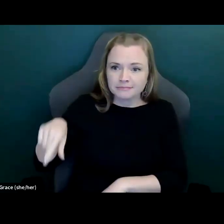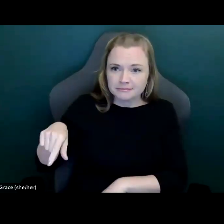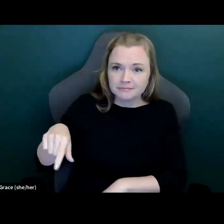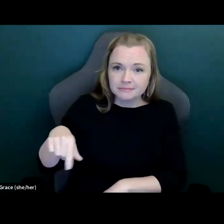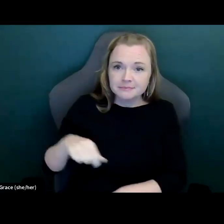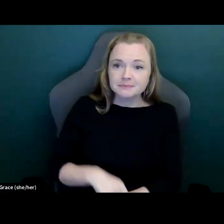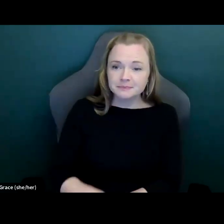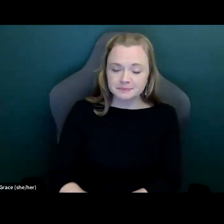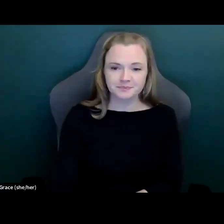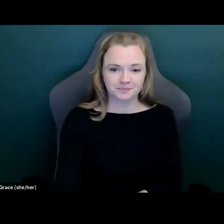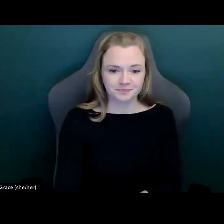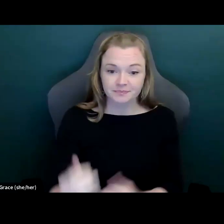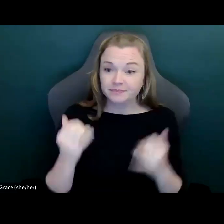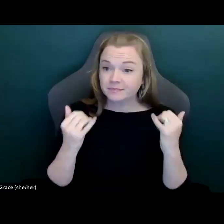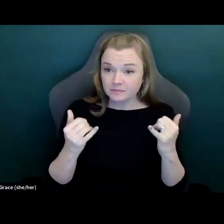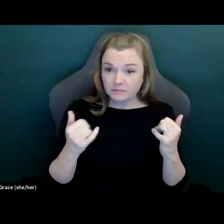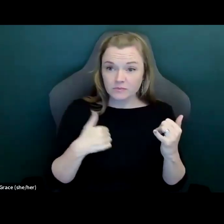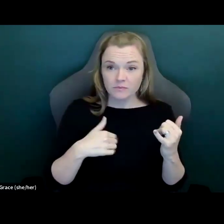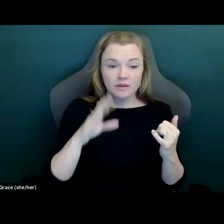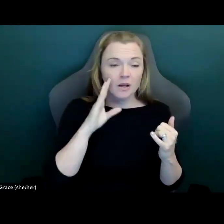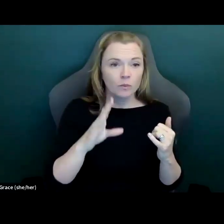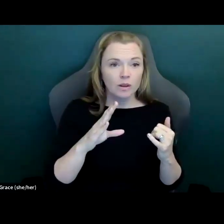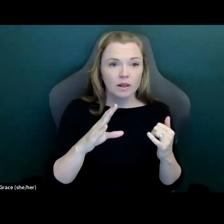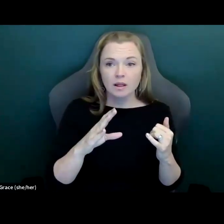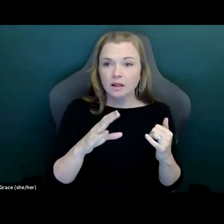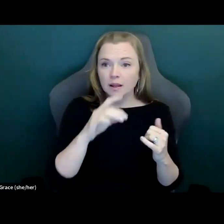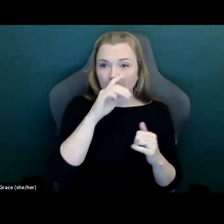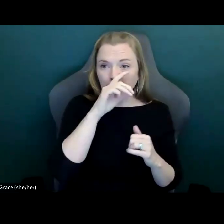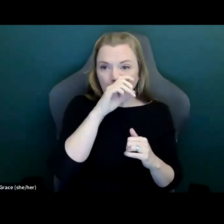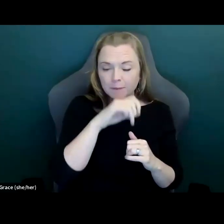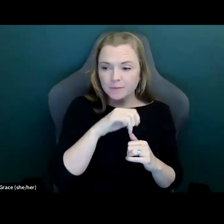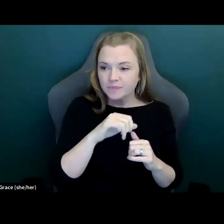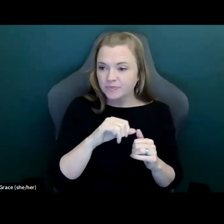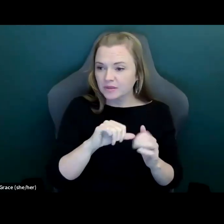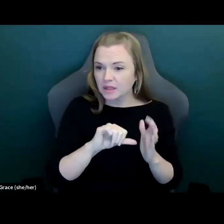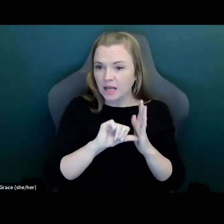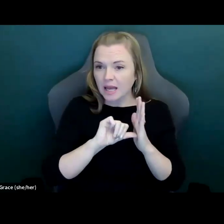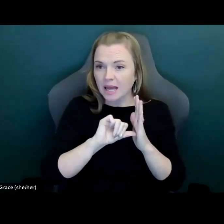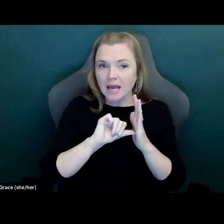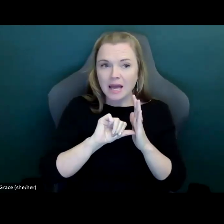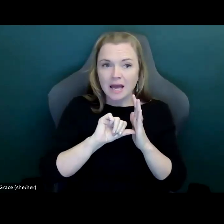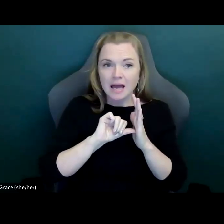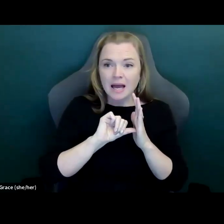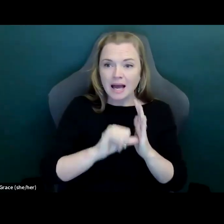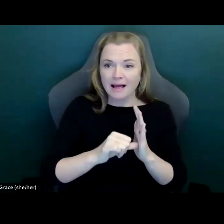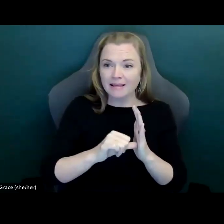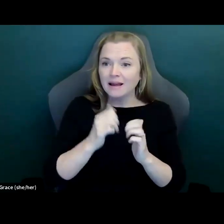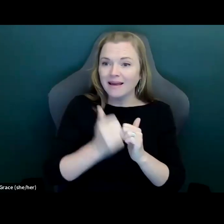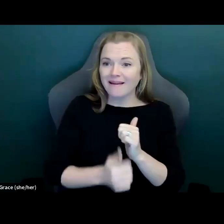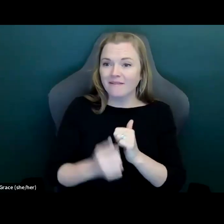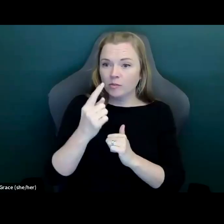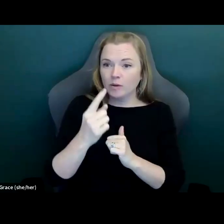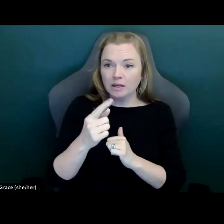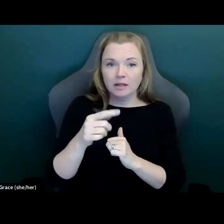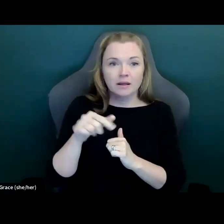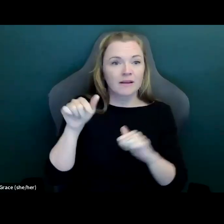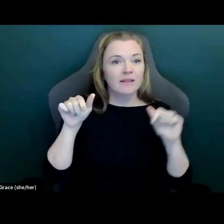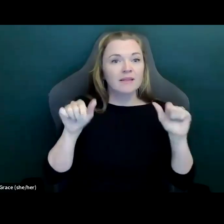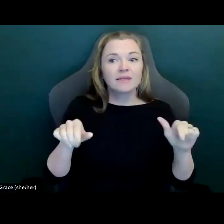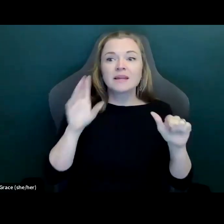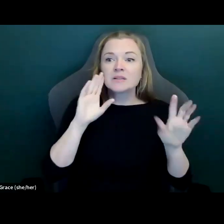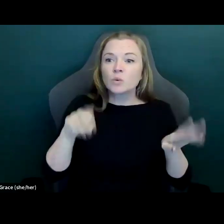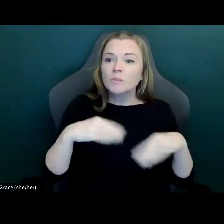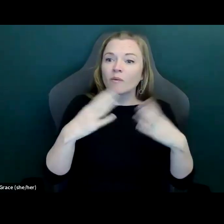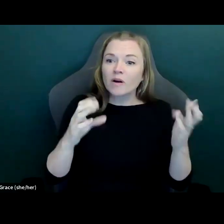chat. Okay, so now I'm gonna highlight everybody, and this will give everybody an opportunity